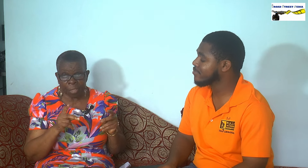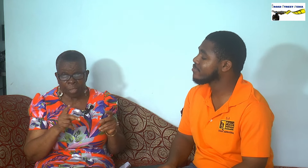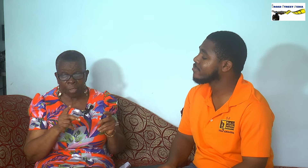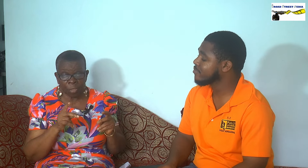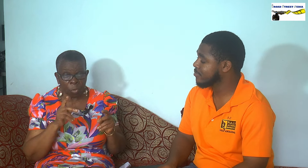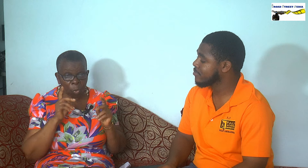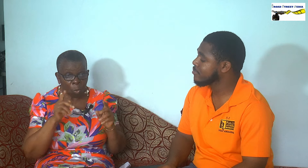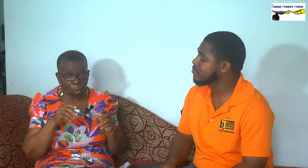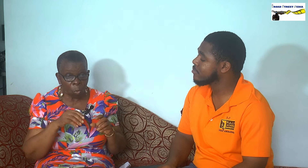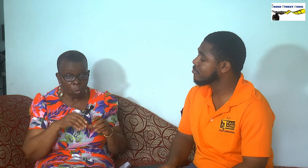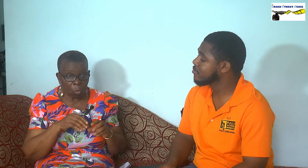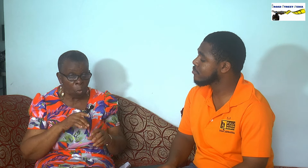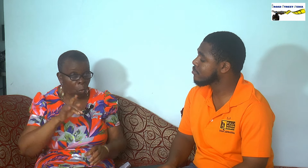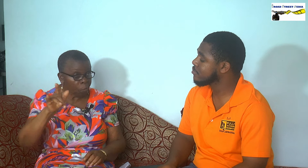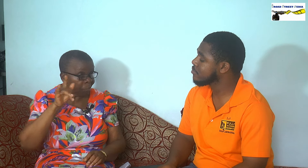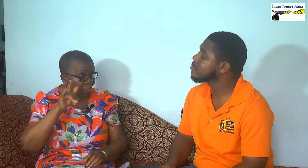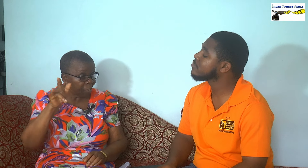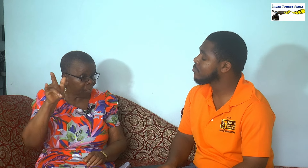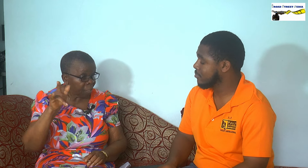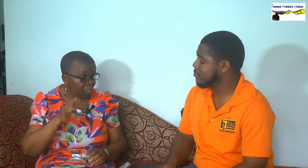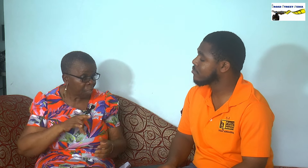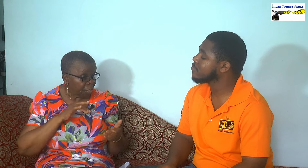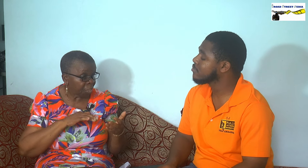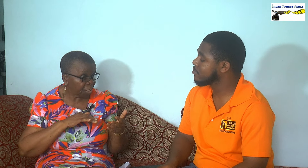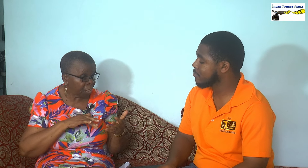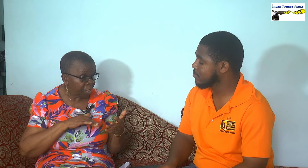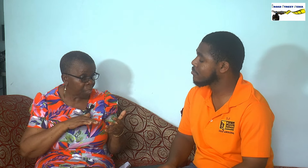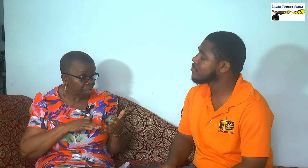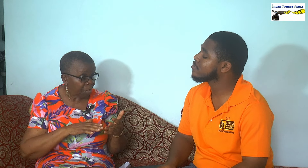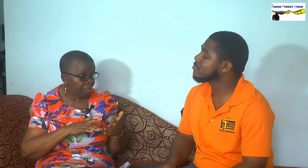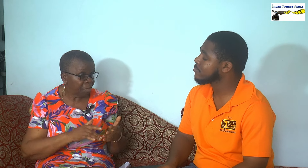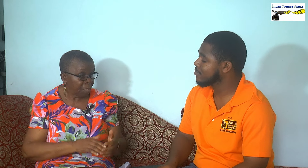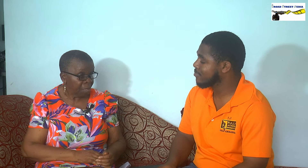Opportunities to go overseas to study.